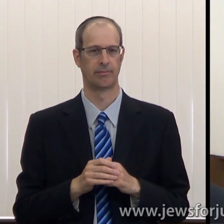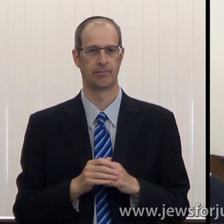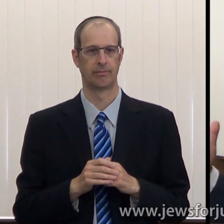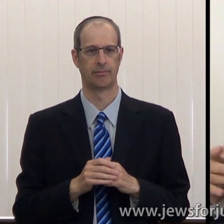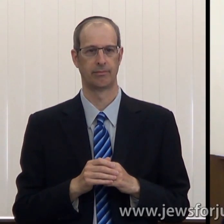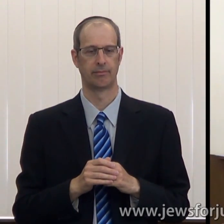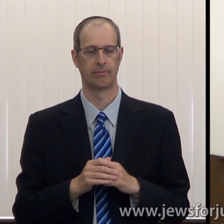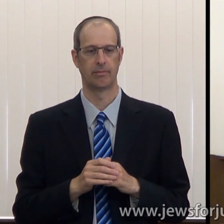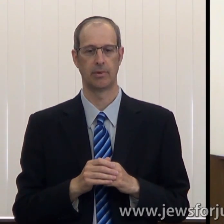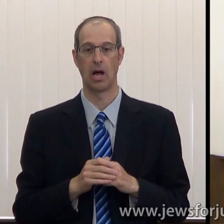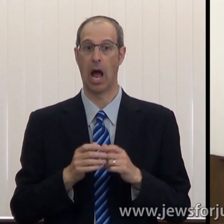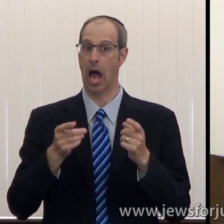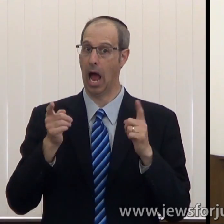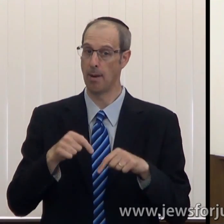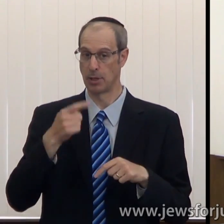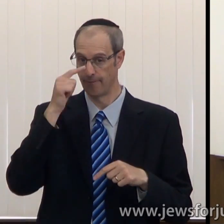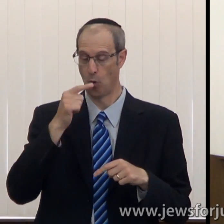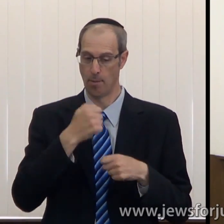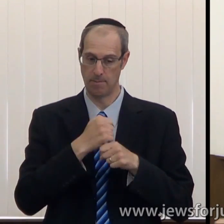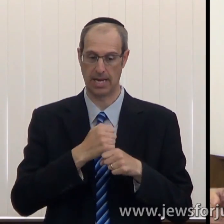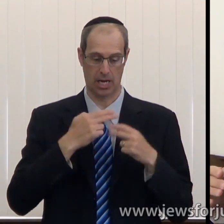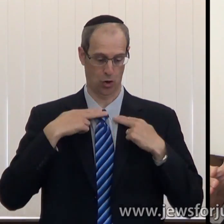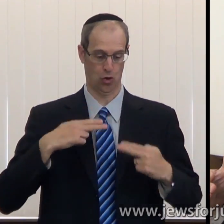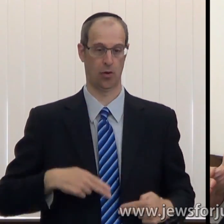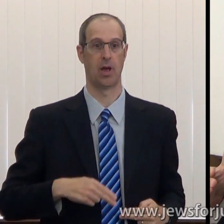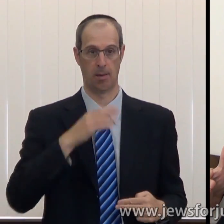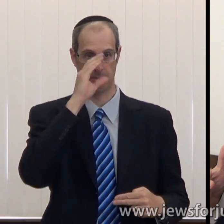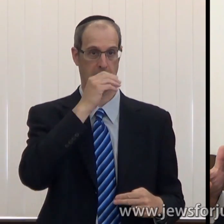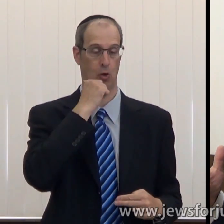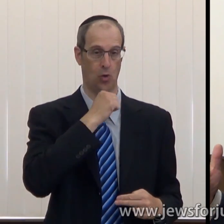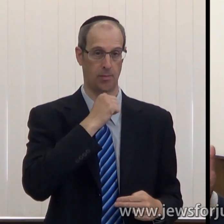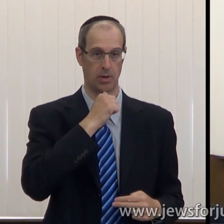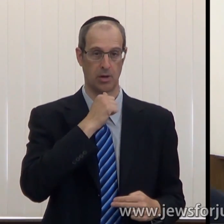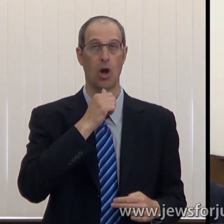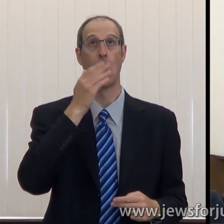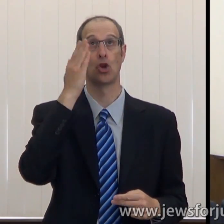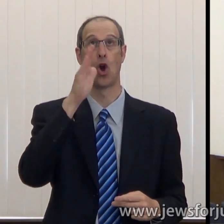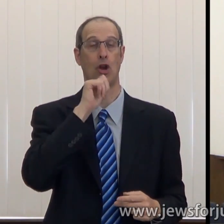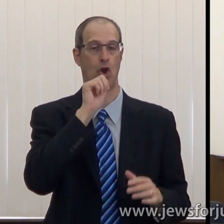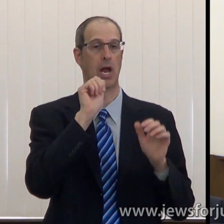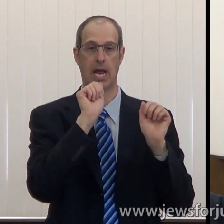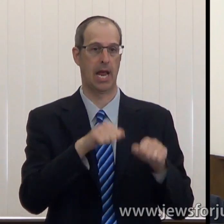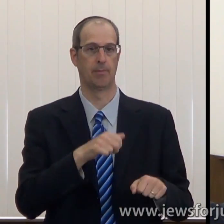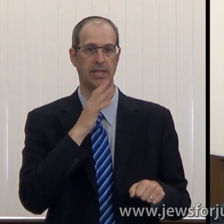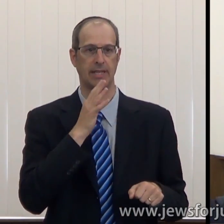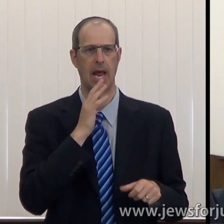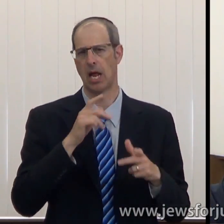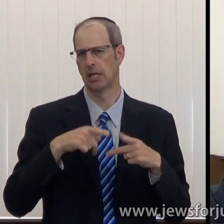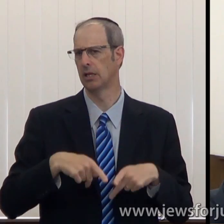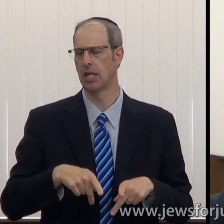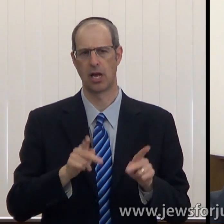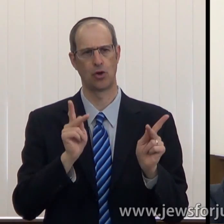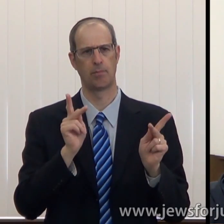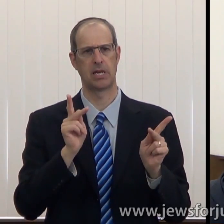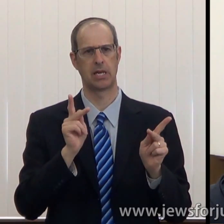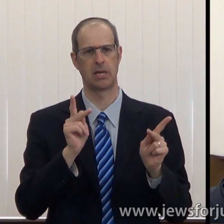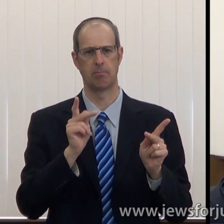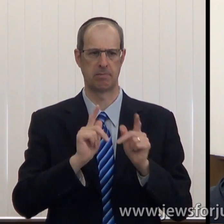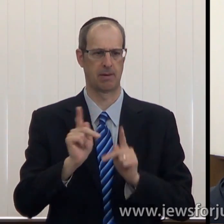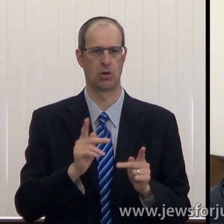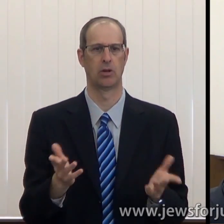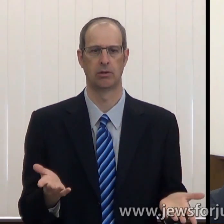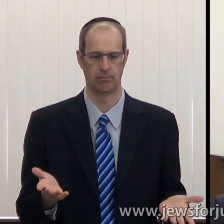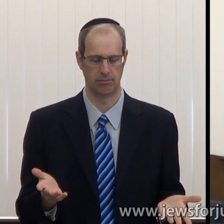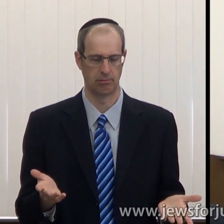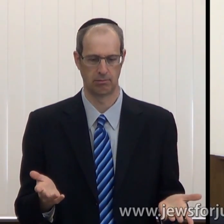When it comes to the human being, God is not able to say, let there be people.